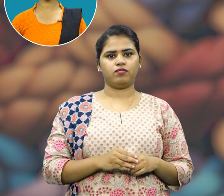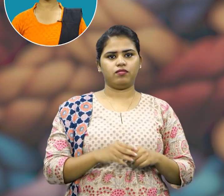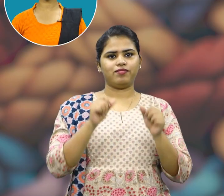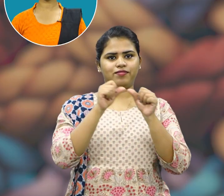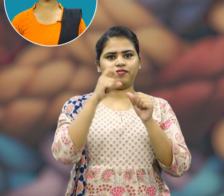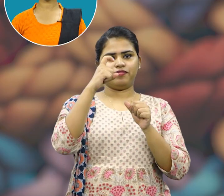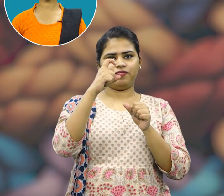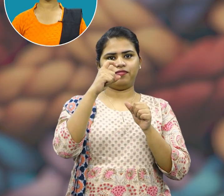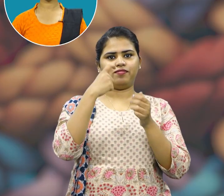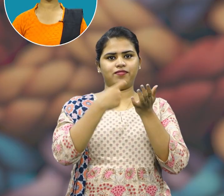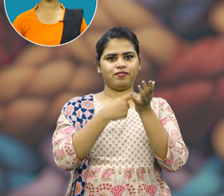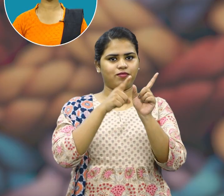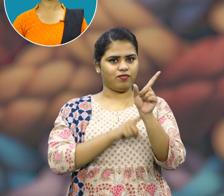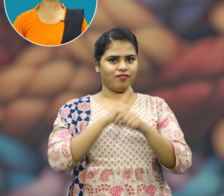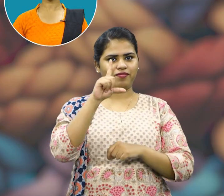acrylic,